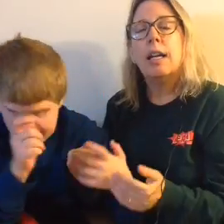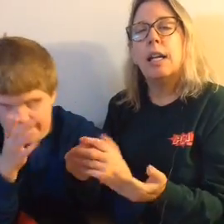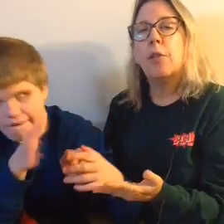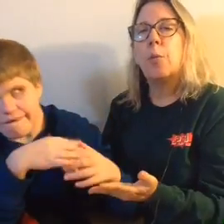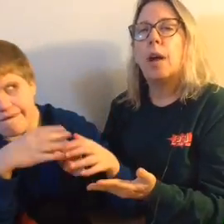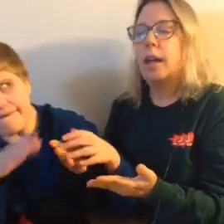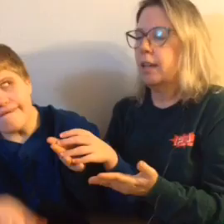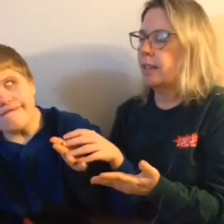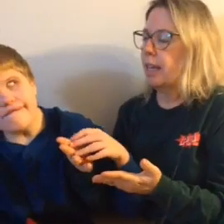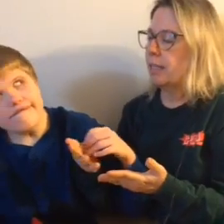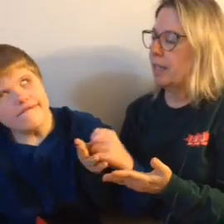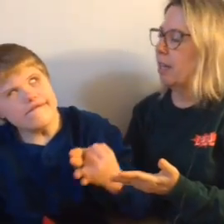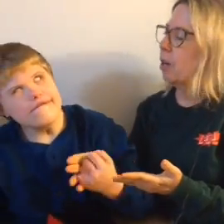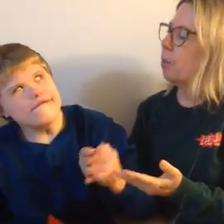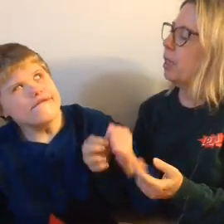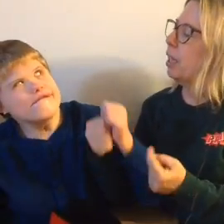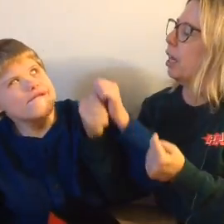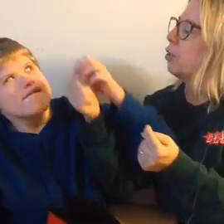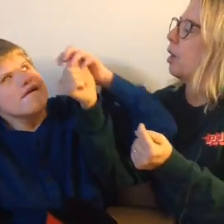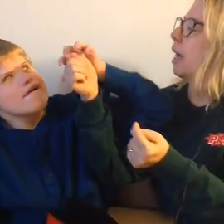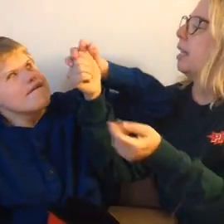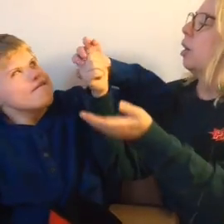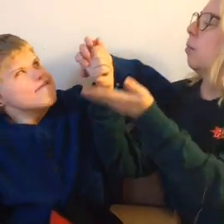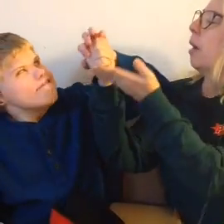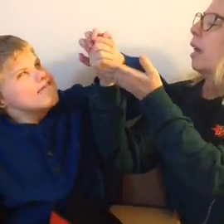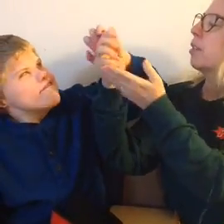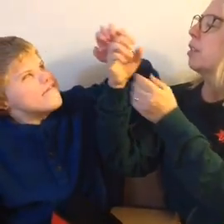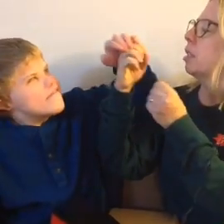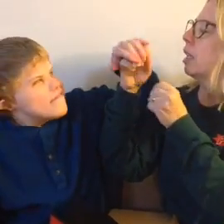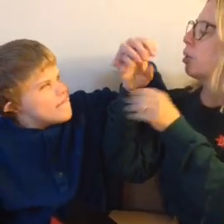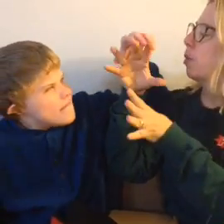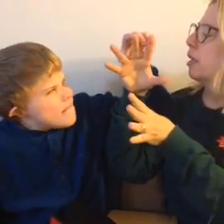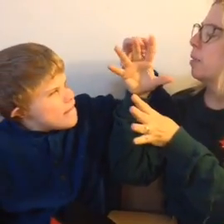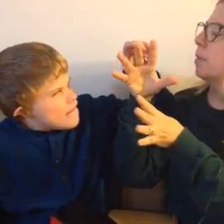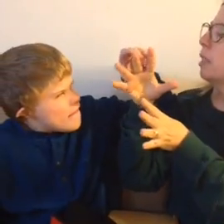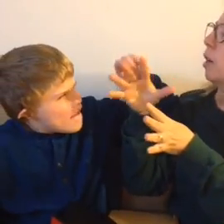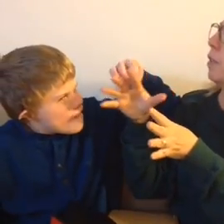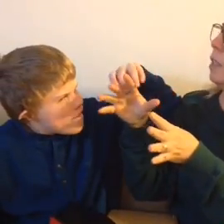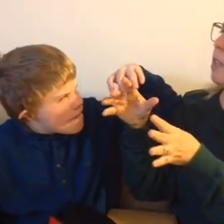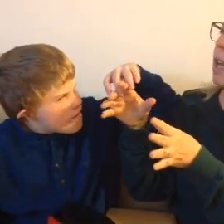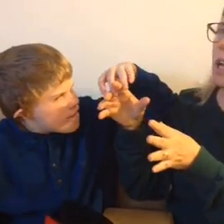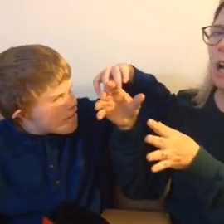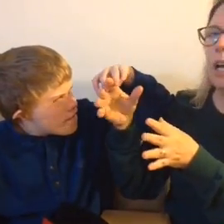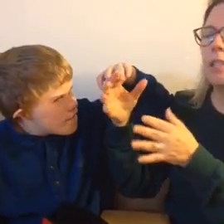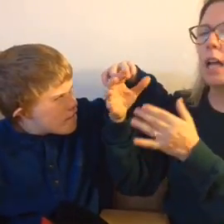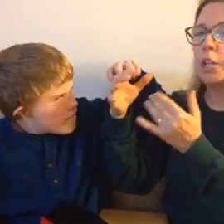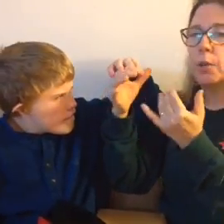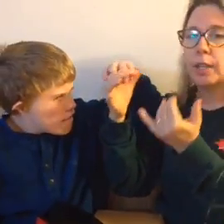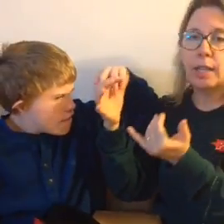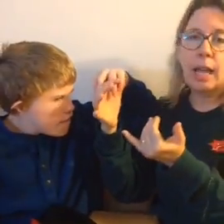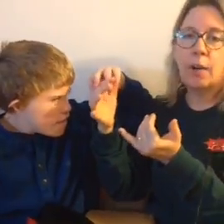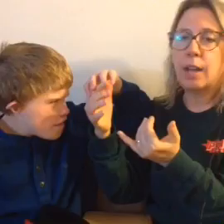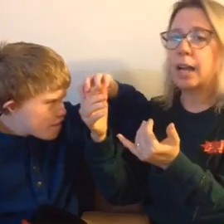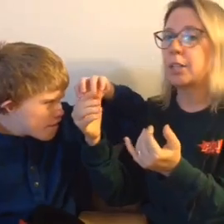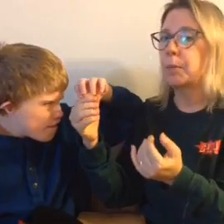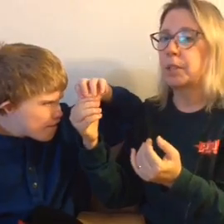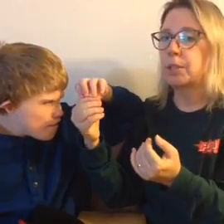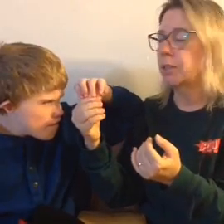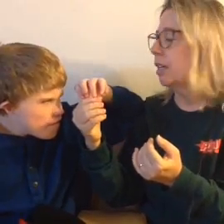Another way that we try to help Max to express himself is he's not doing it now, and actually I'm a little